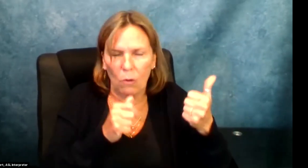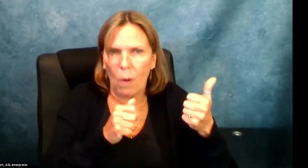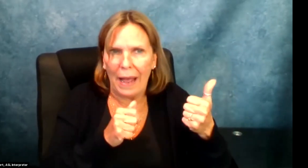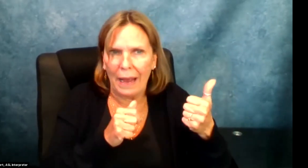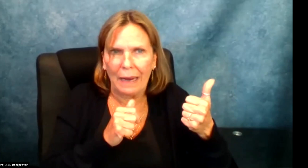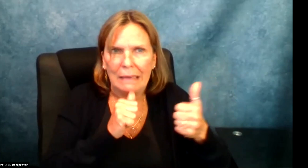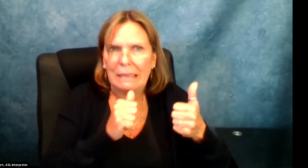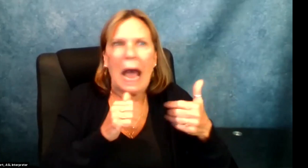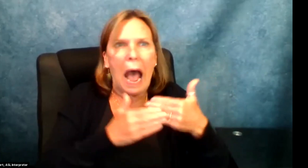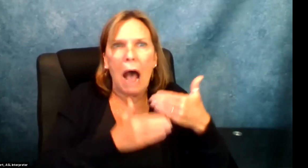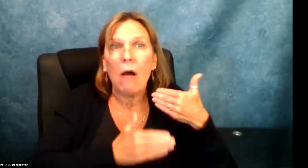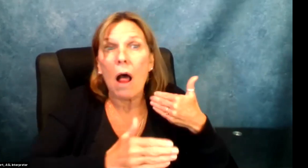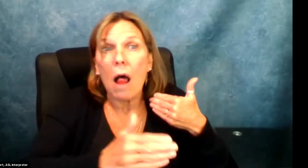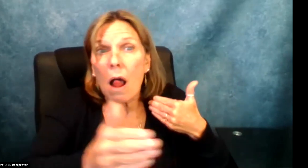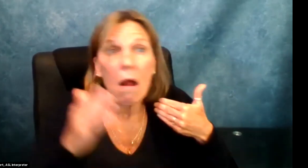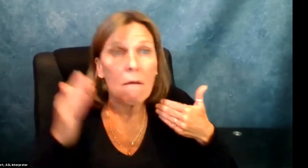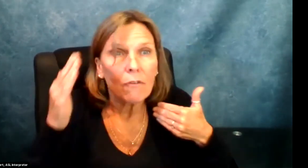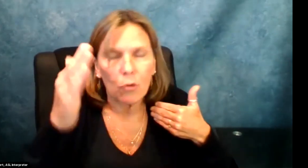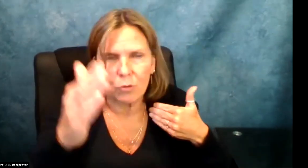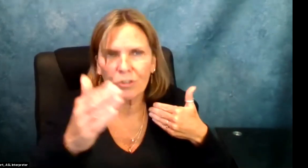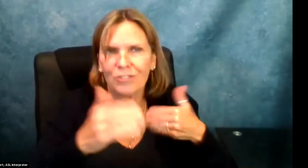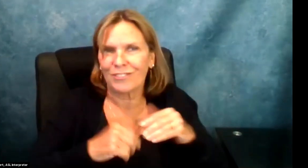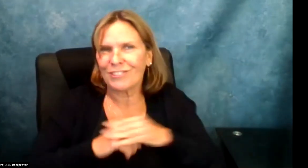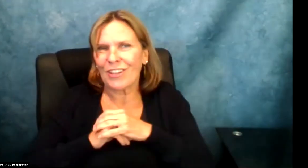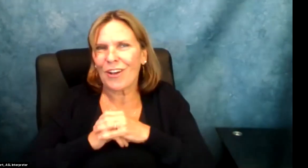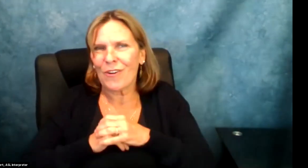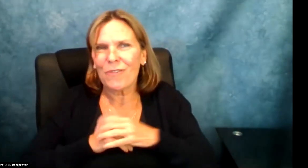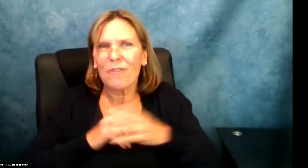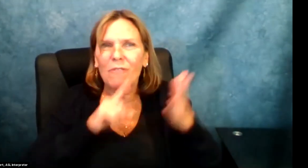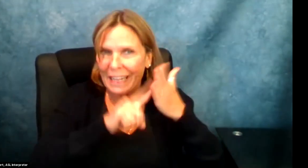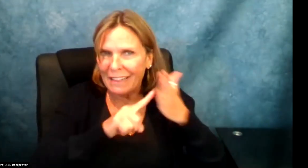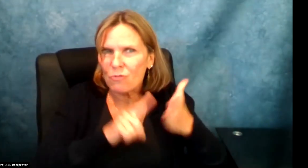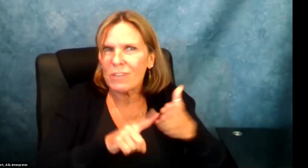in research when we're looking for them.